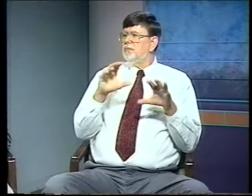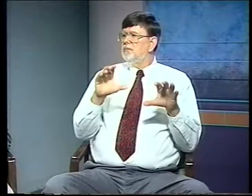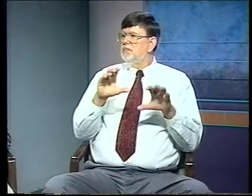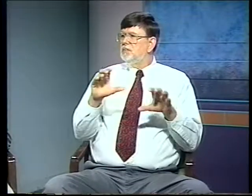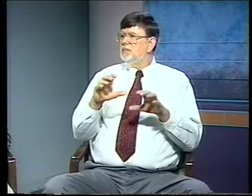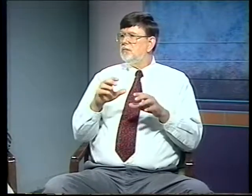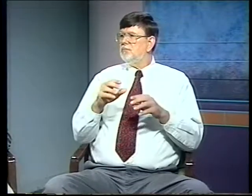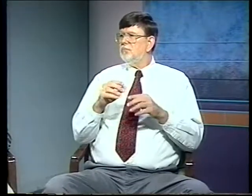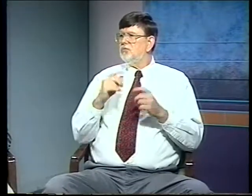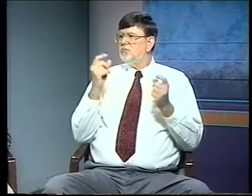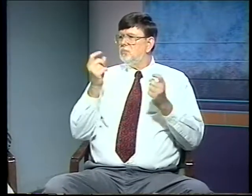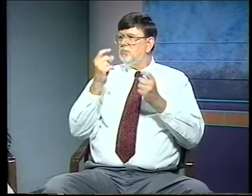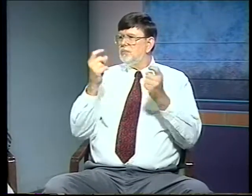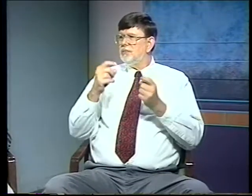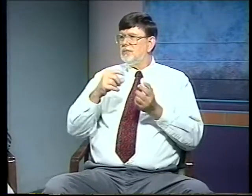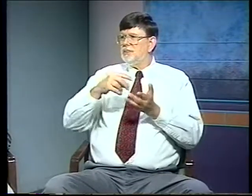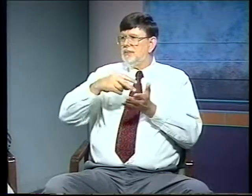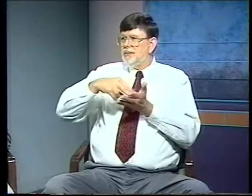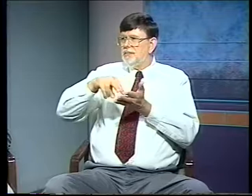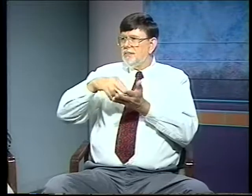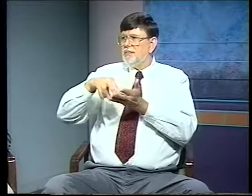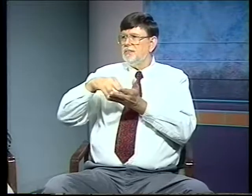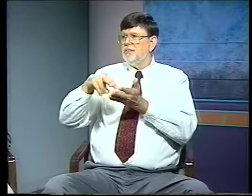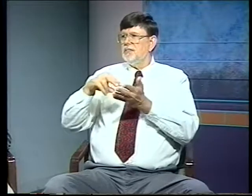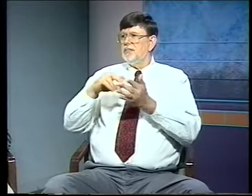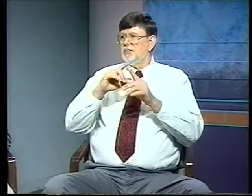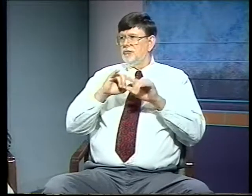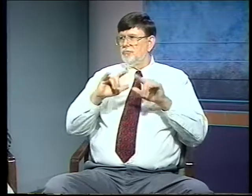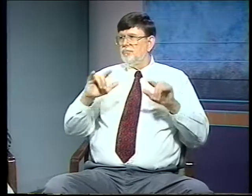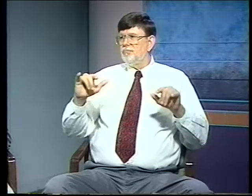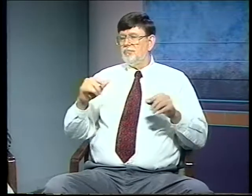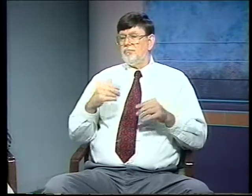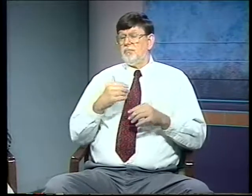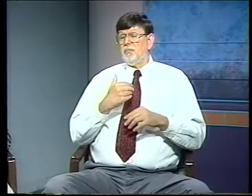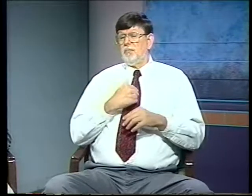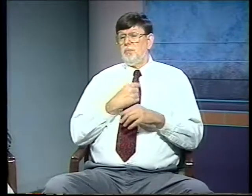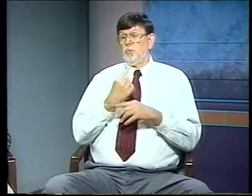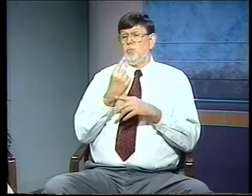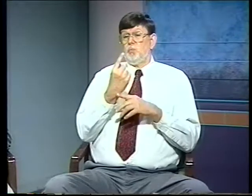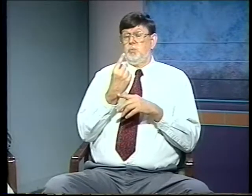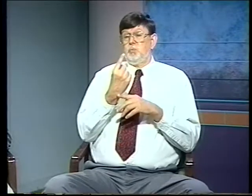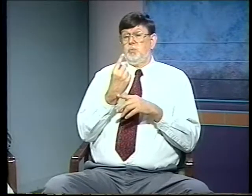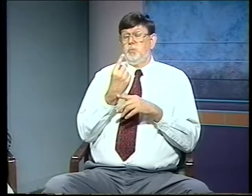so there in the longhouse are a number of activities, ceremonies, dances, and so forth.